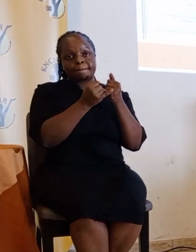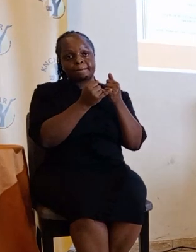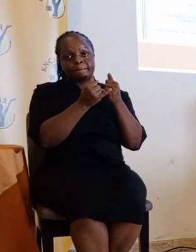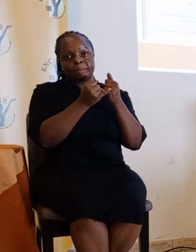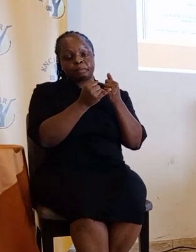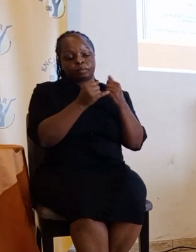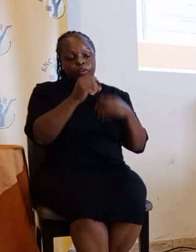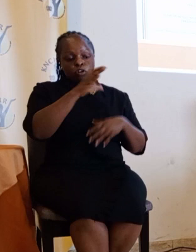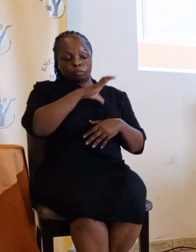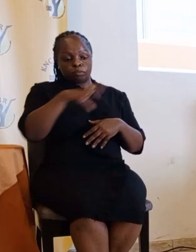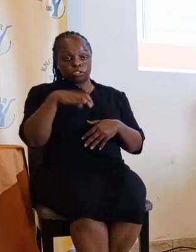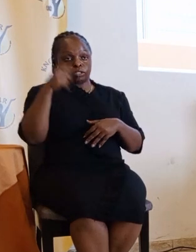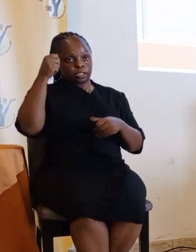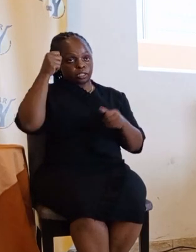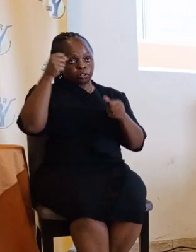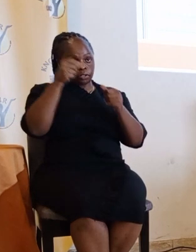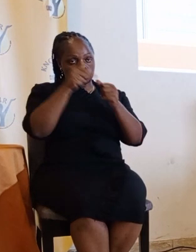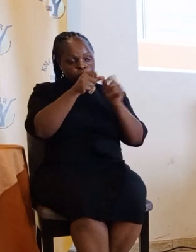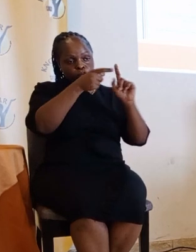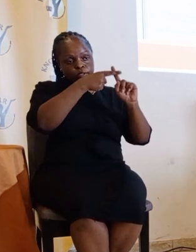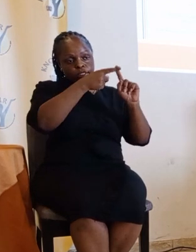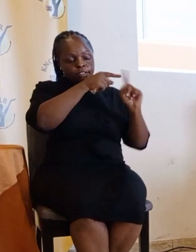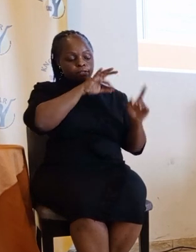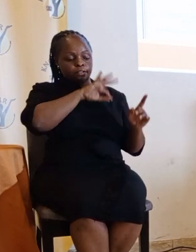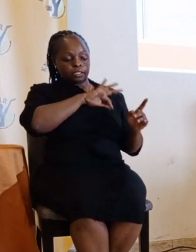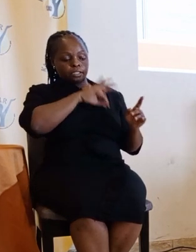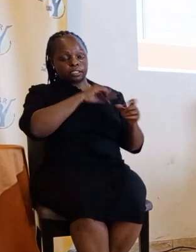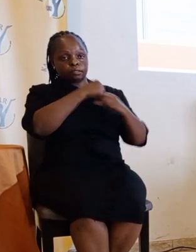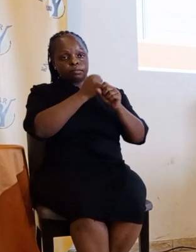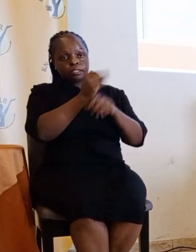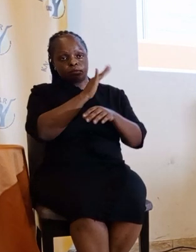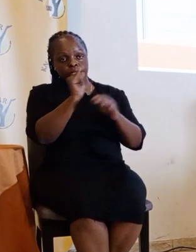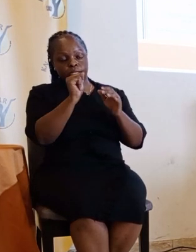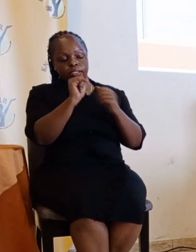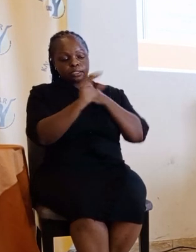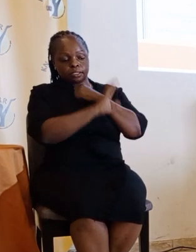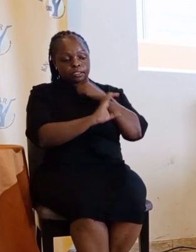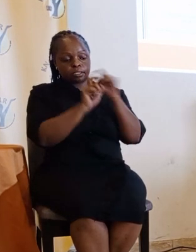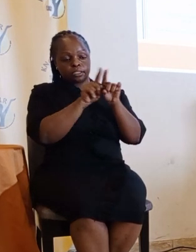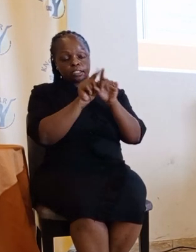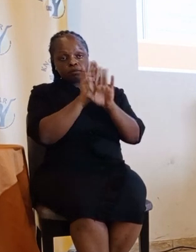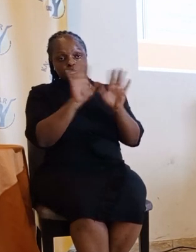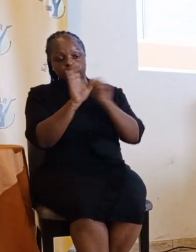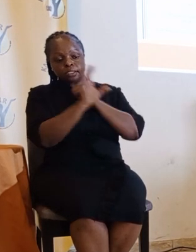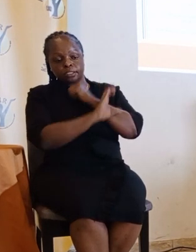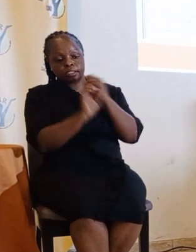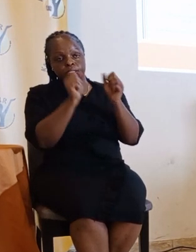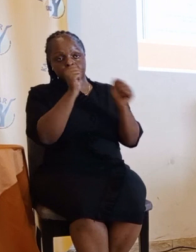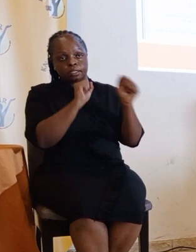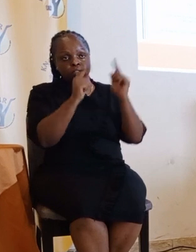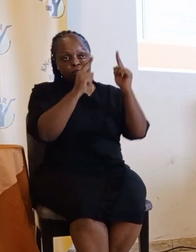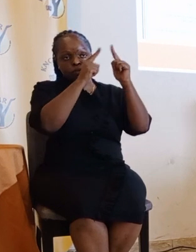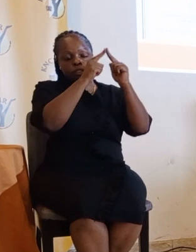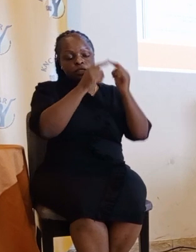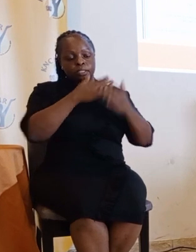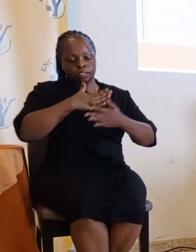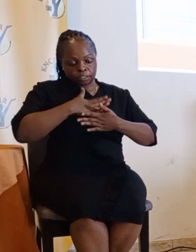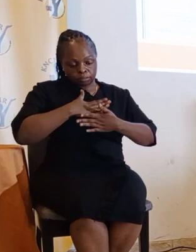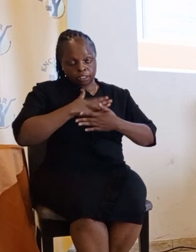the Commission recognizes the positive gains made by the state and non-state actors towards the